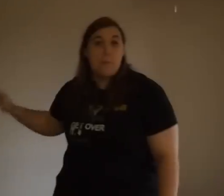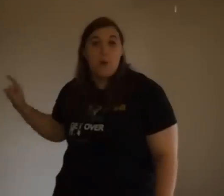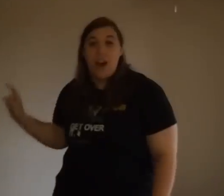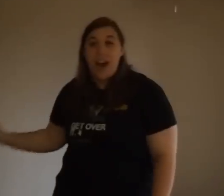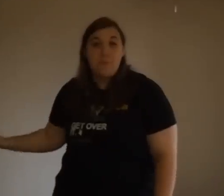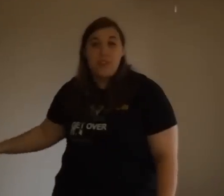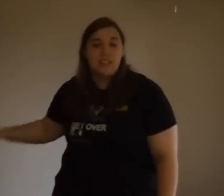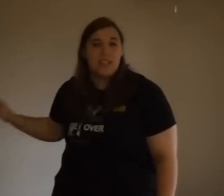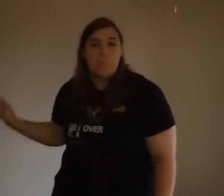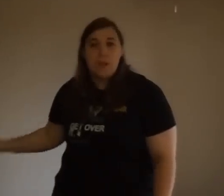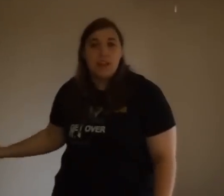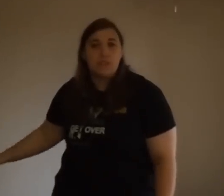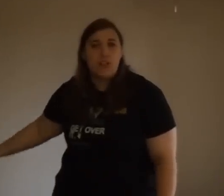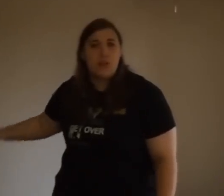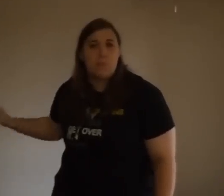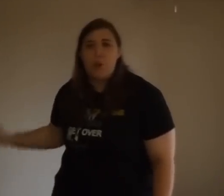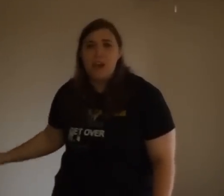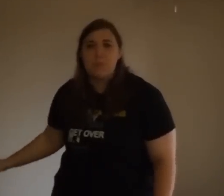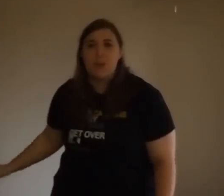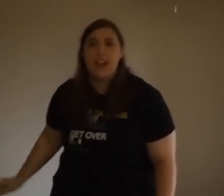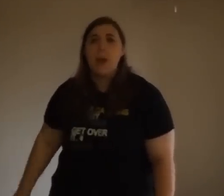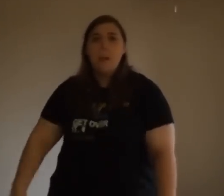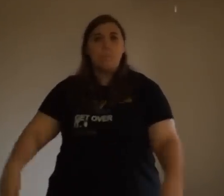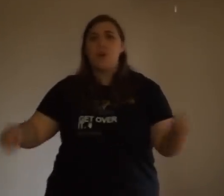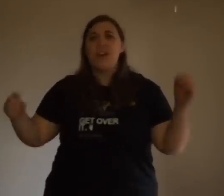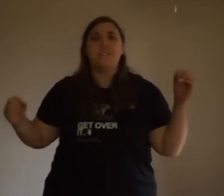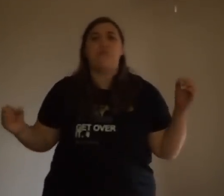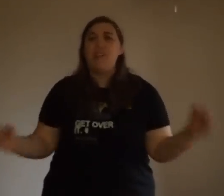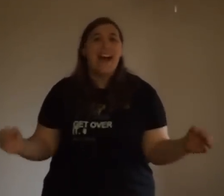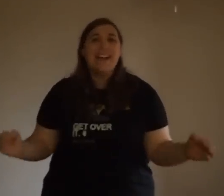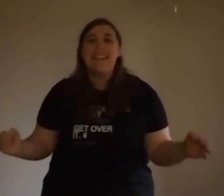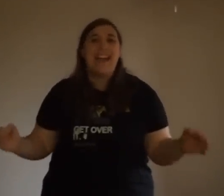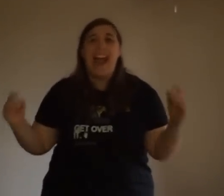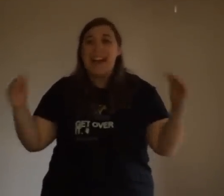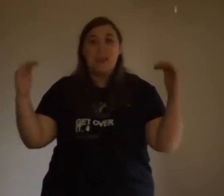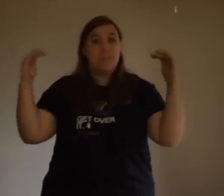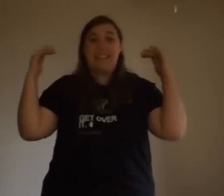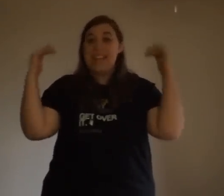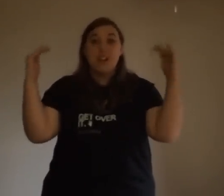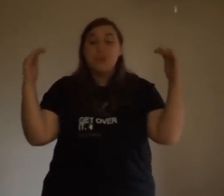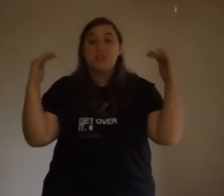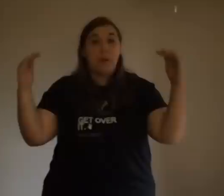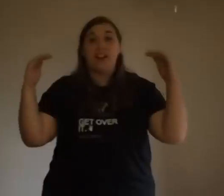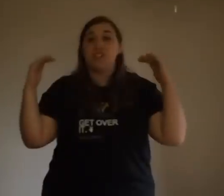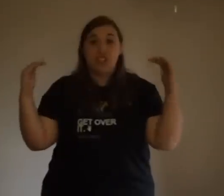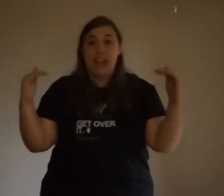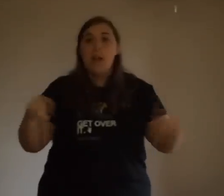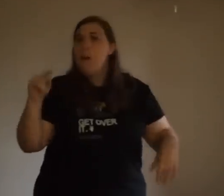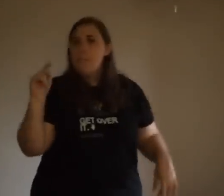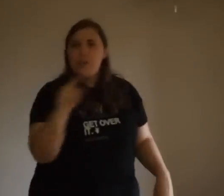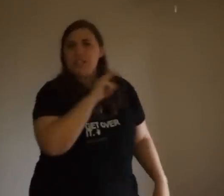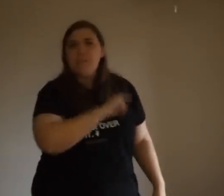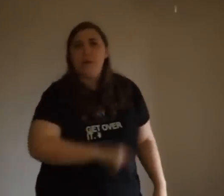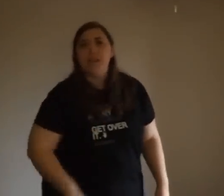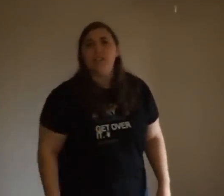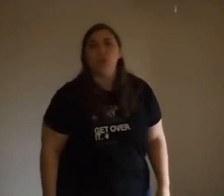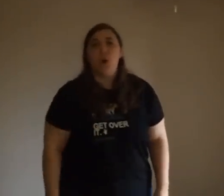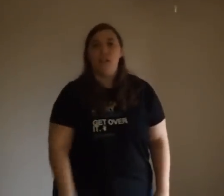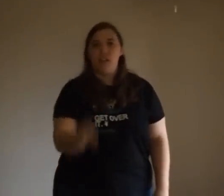more obvious than a penis float at a pride parade, McCoy has finally had it up to here with Spock's shit, pushes him up against the wall and